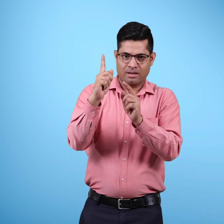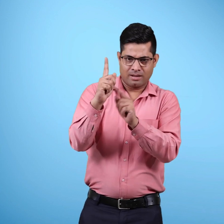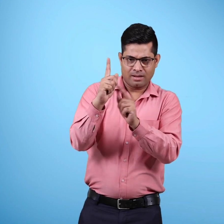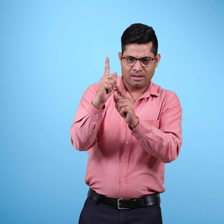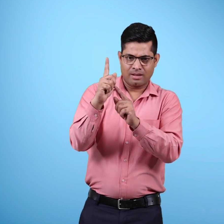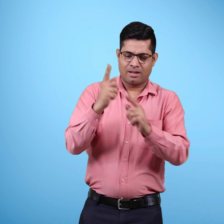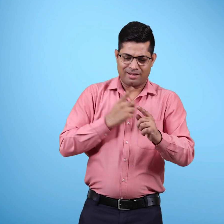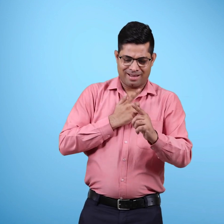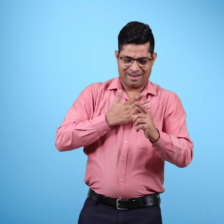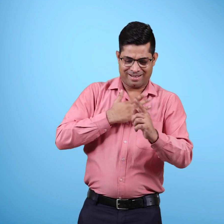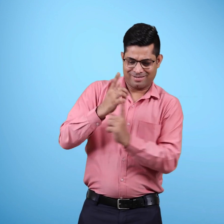some of them need support